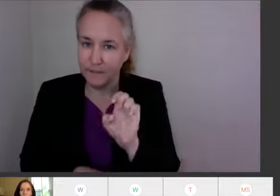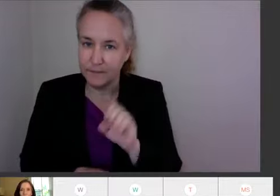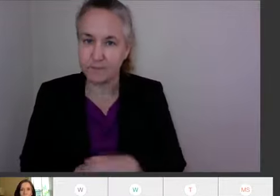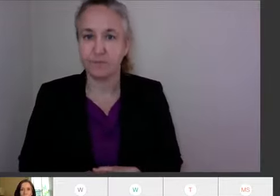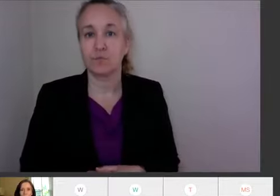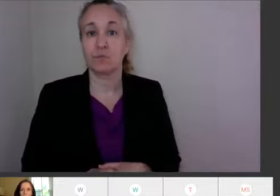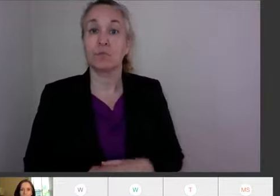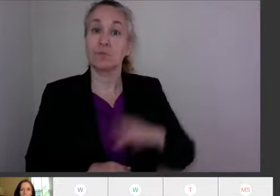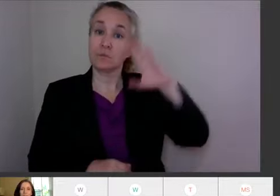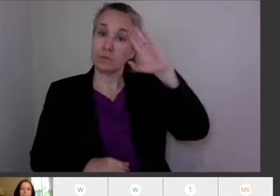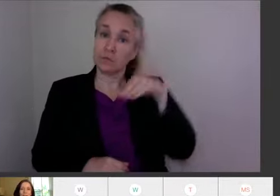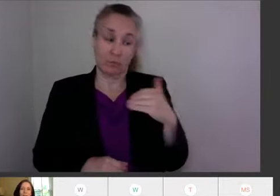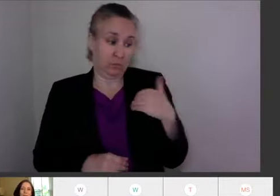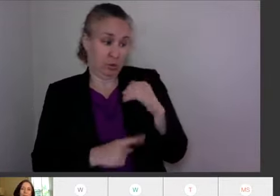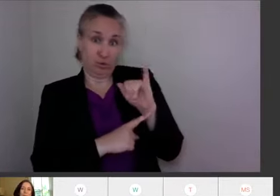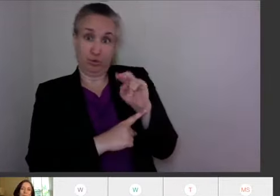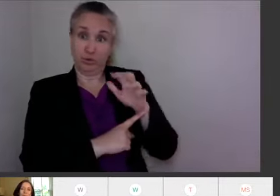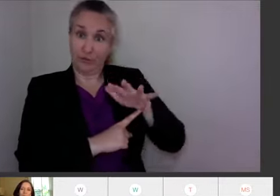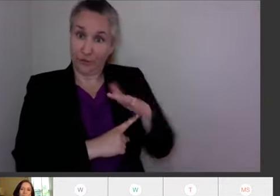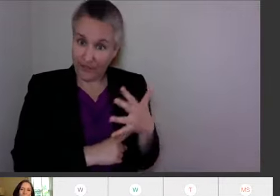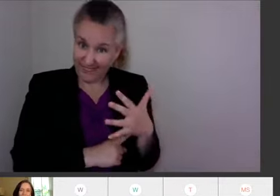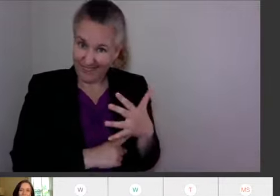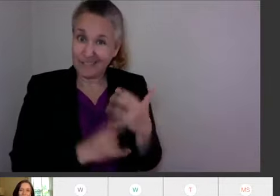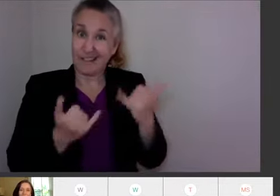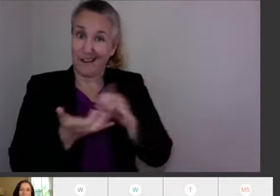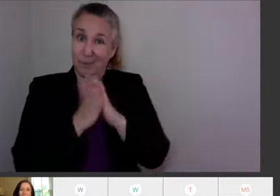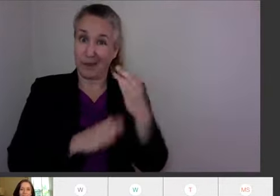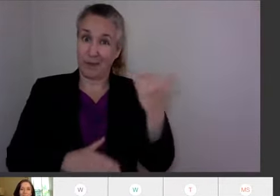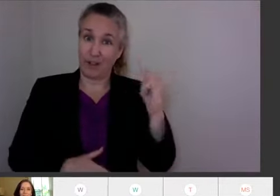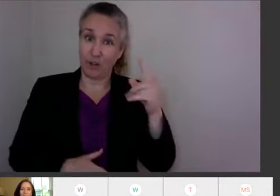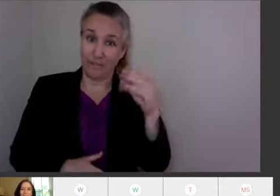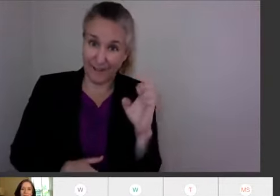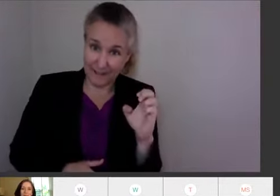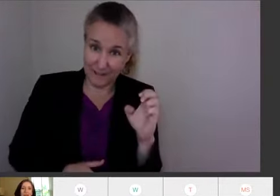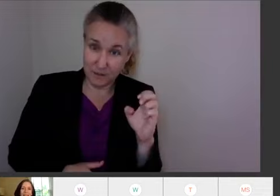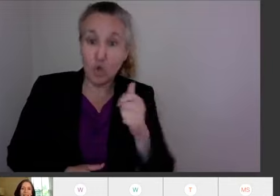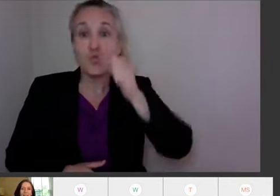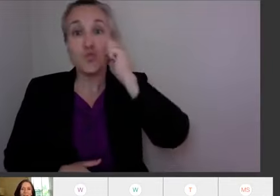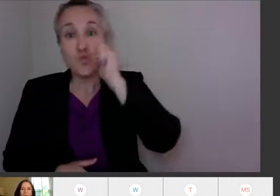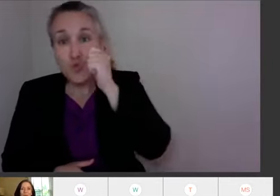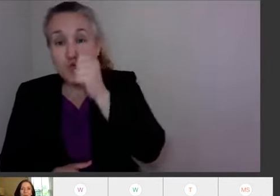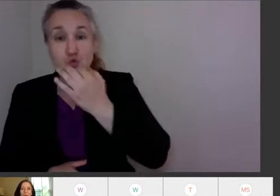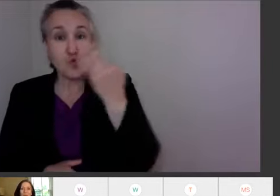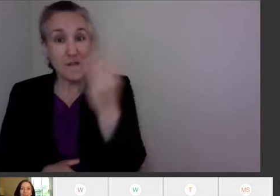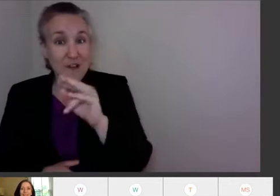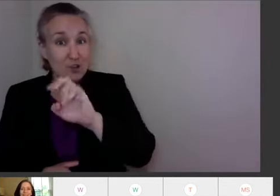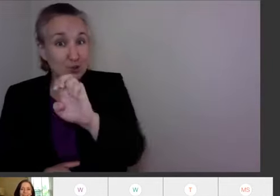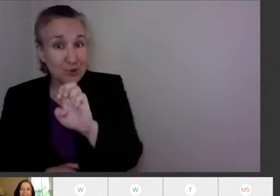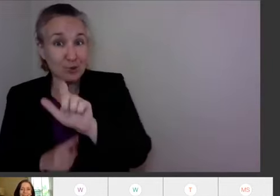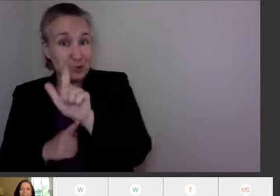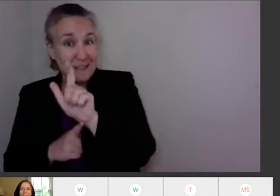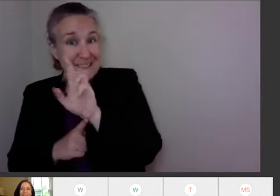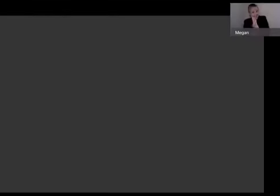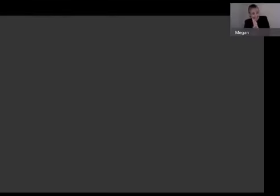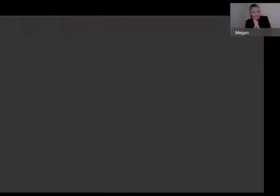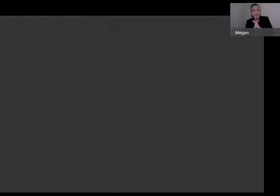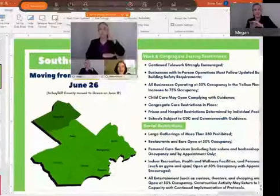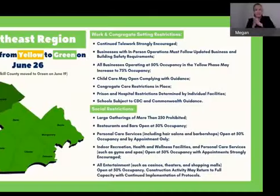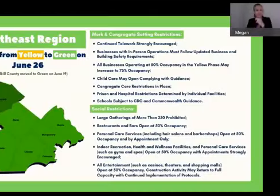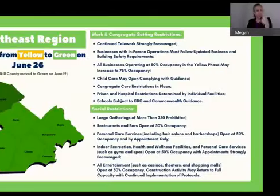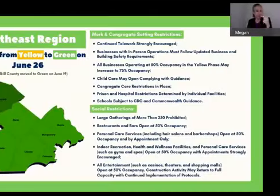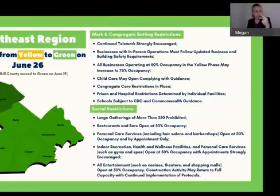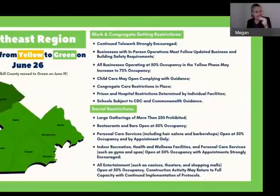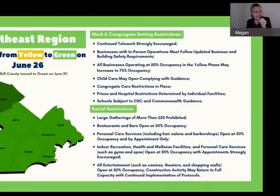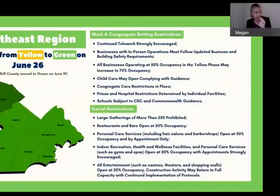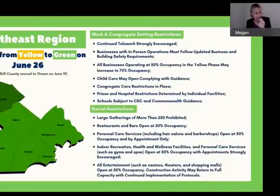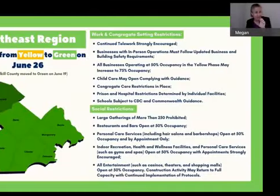phase on June the 5th, and we will move to the green phase tomorrow, Friday, June the 26th. Our